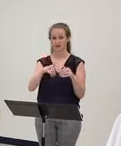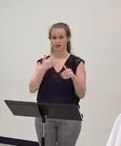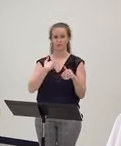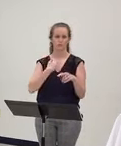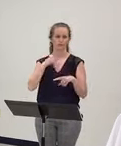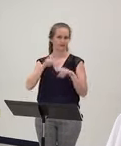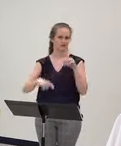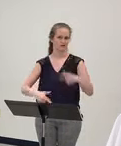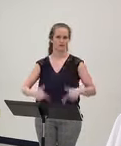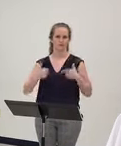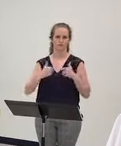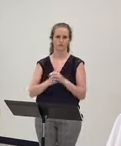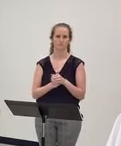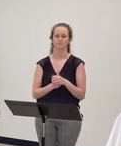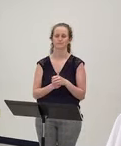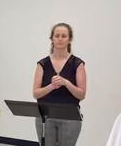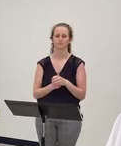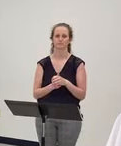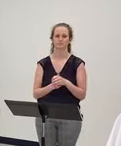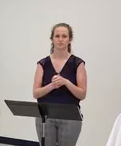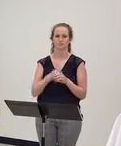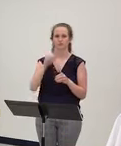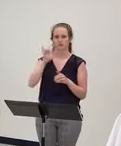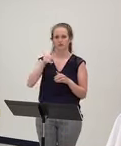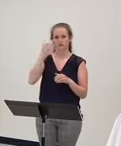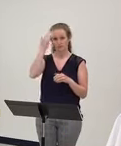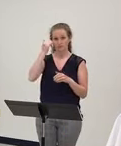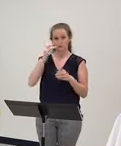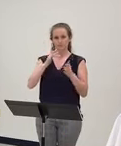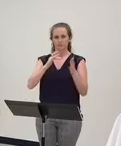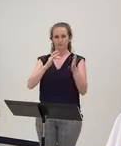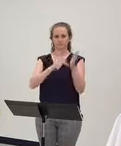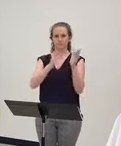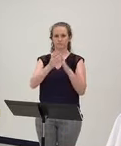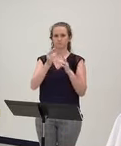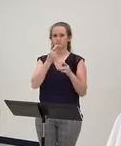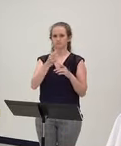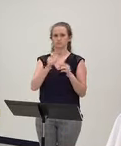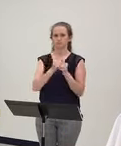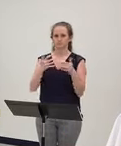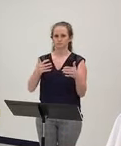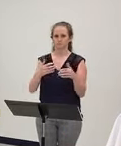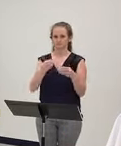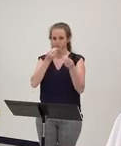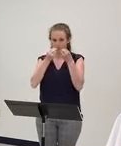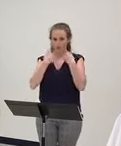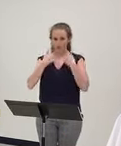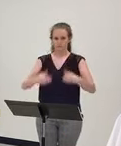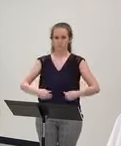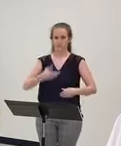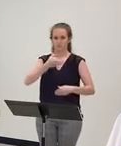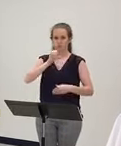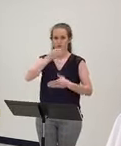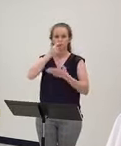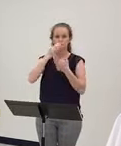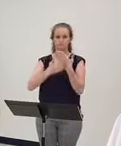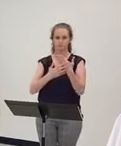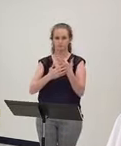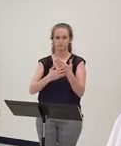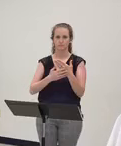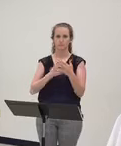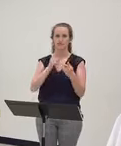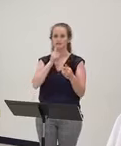And so that's why Jesus says, without eating his flesh and drinking his blood. He says